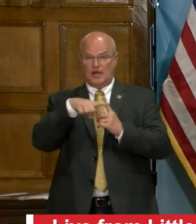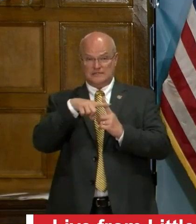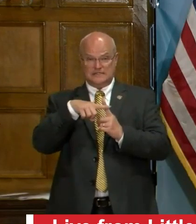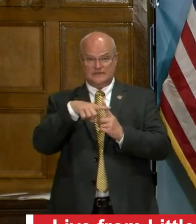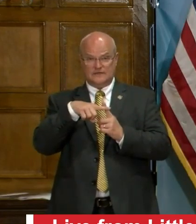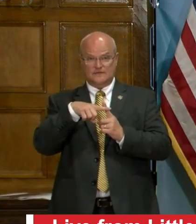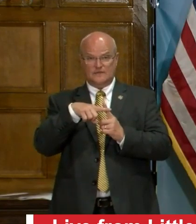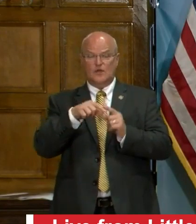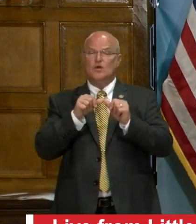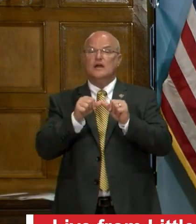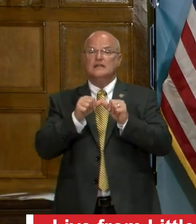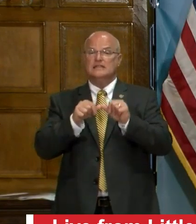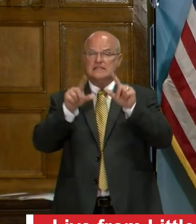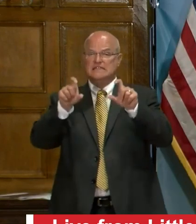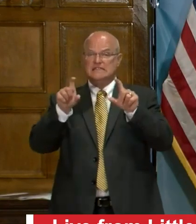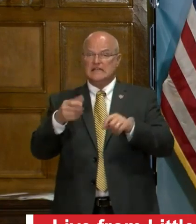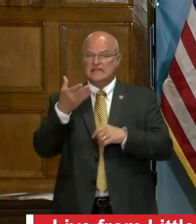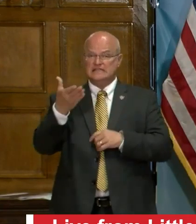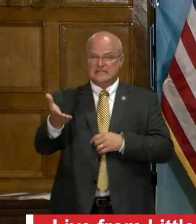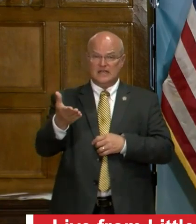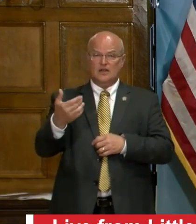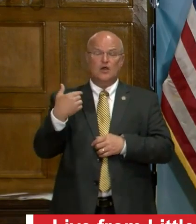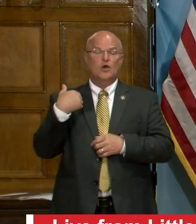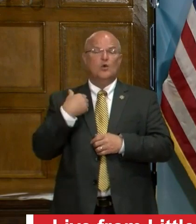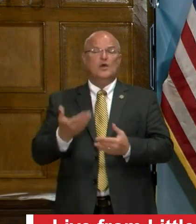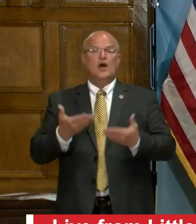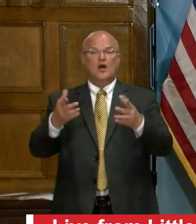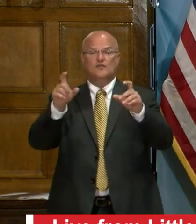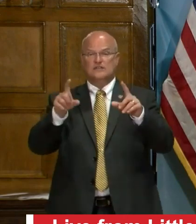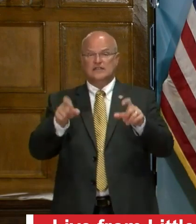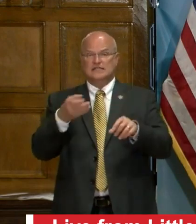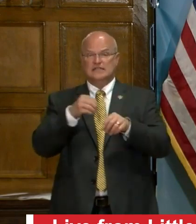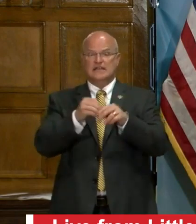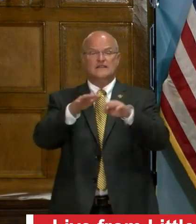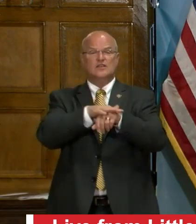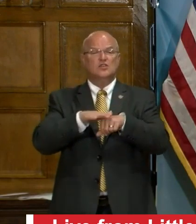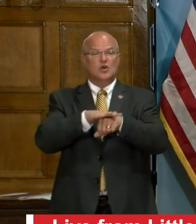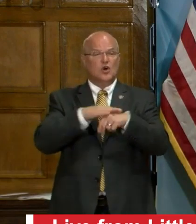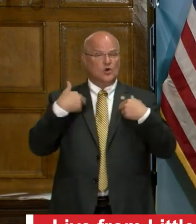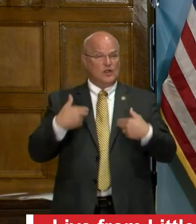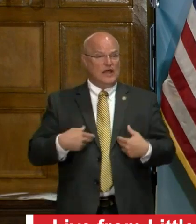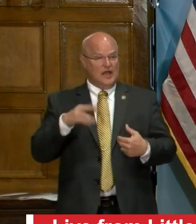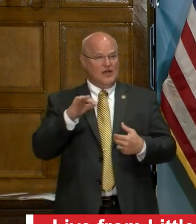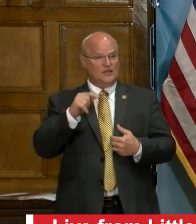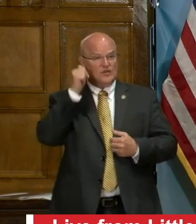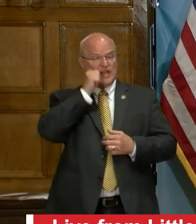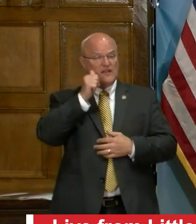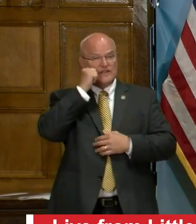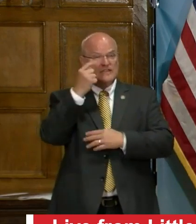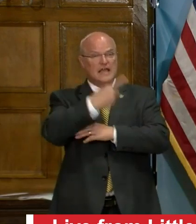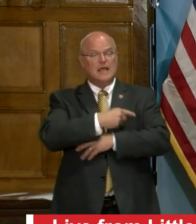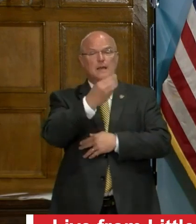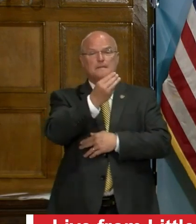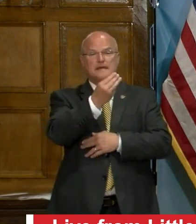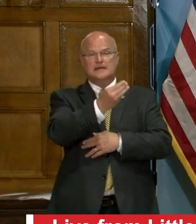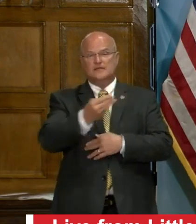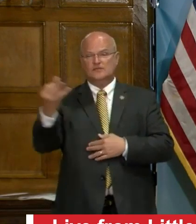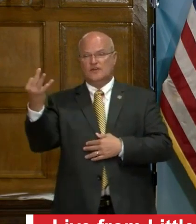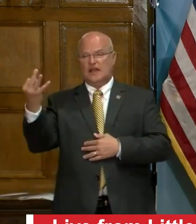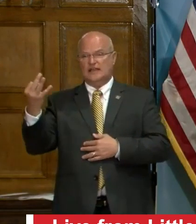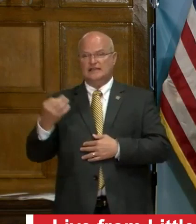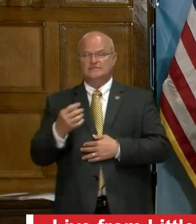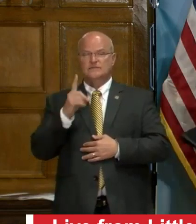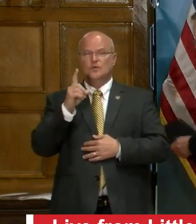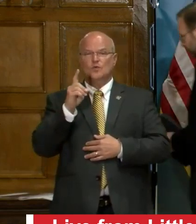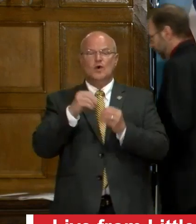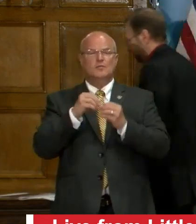positive. We're going to continue to test there. We offer testing there in our local health unit every day, Monday through Friday. All right,